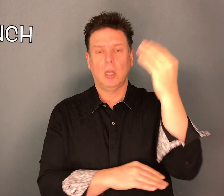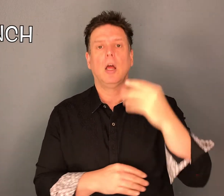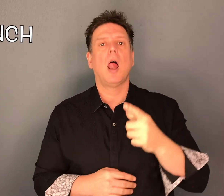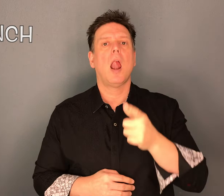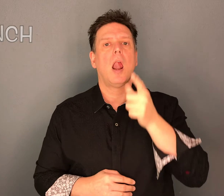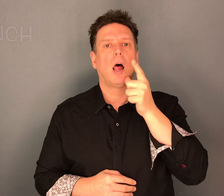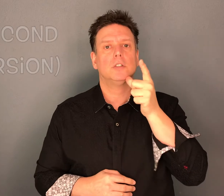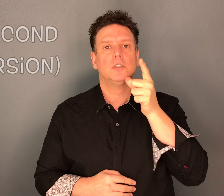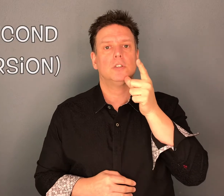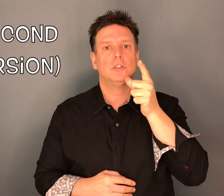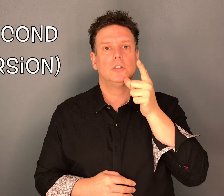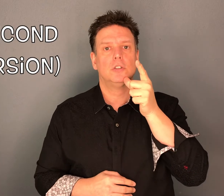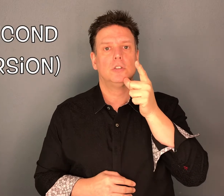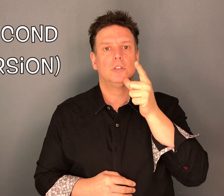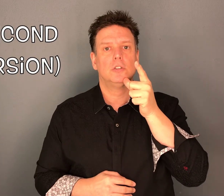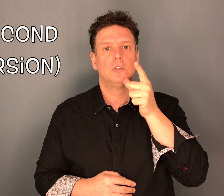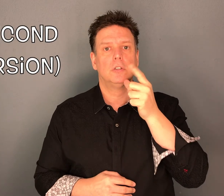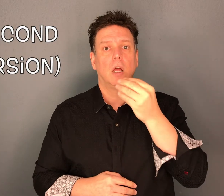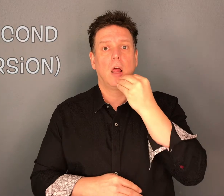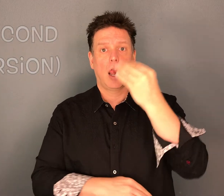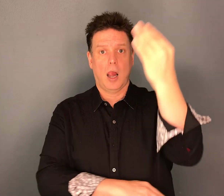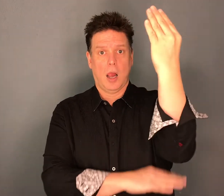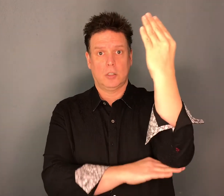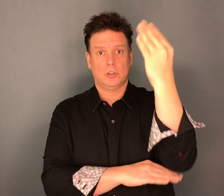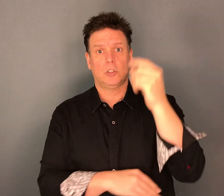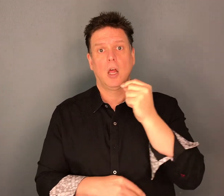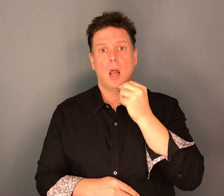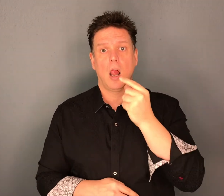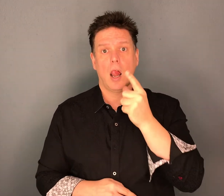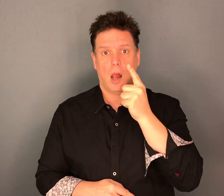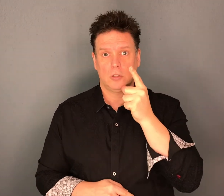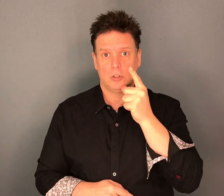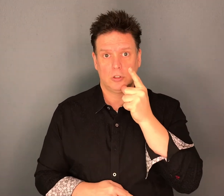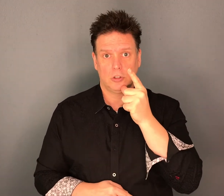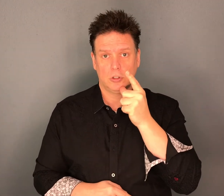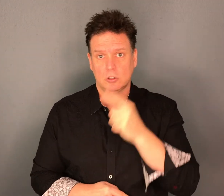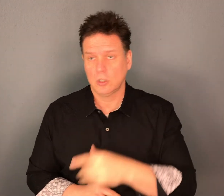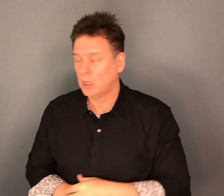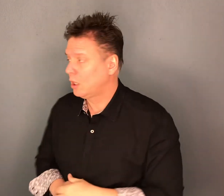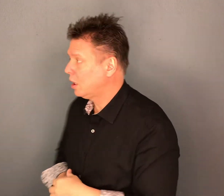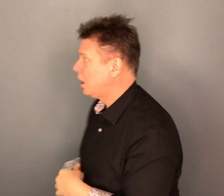Lunch, the second version for lunch with the L on the chin.